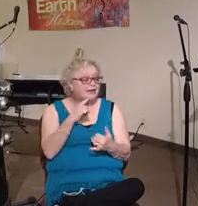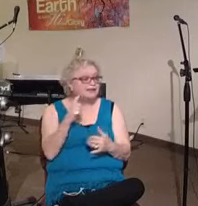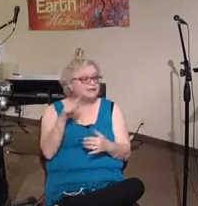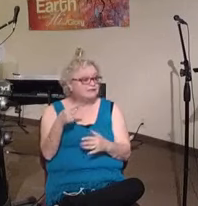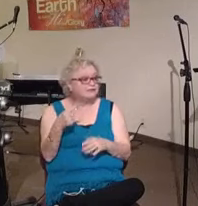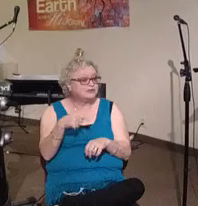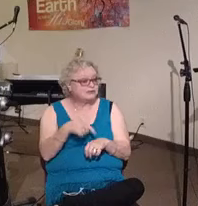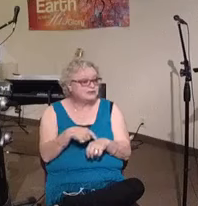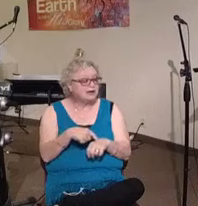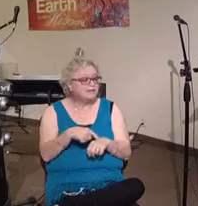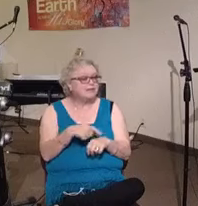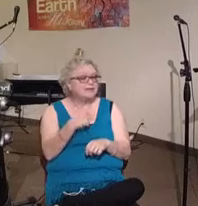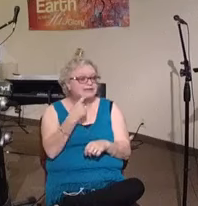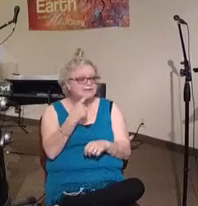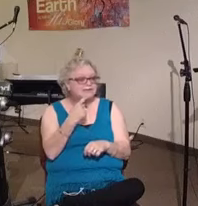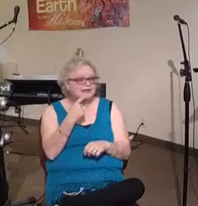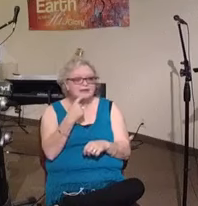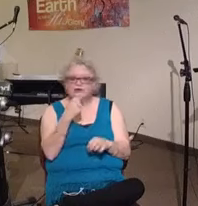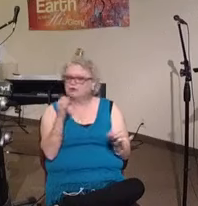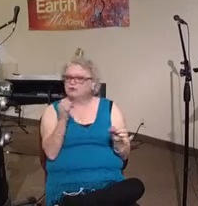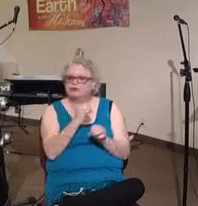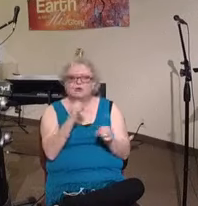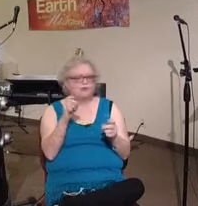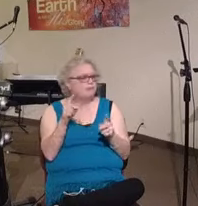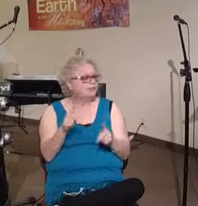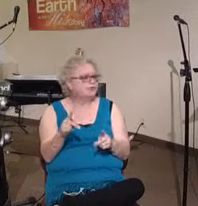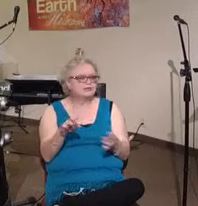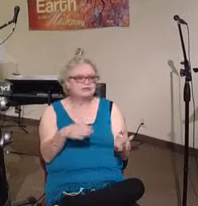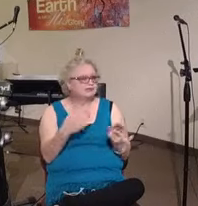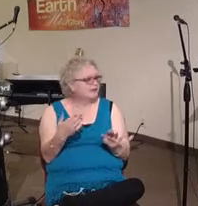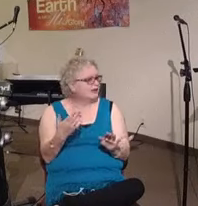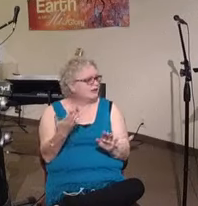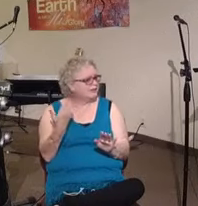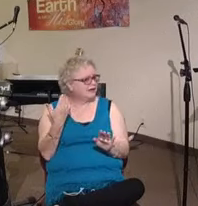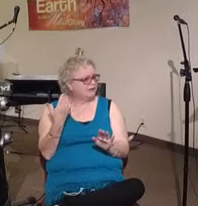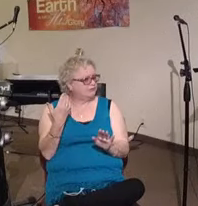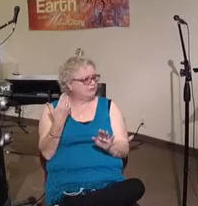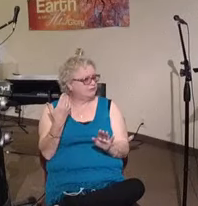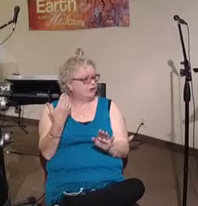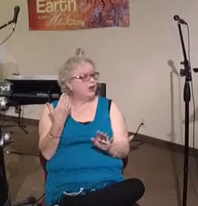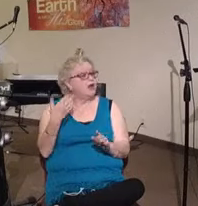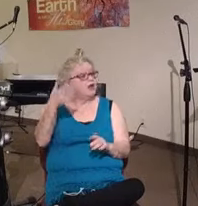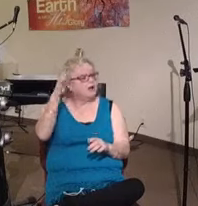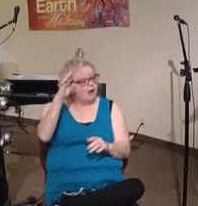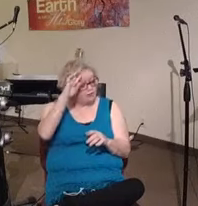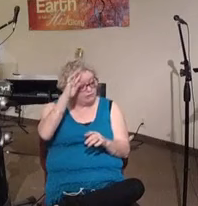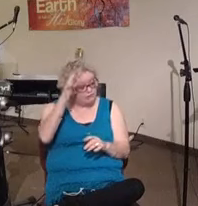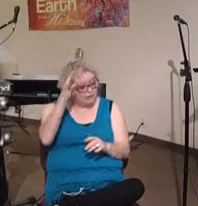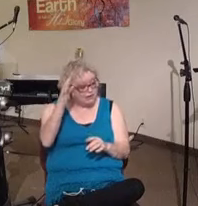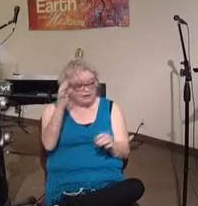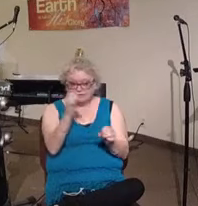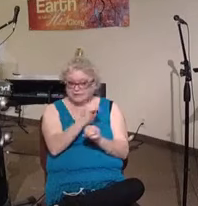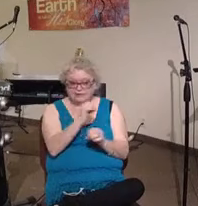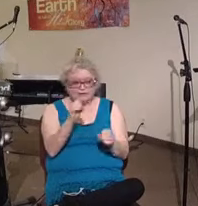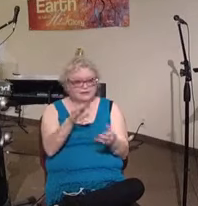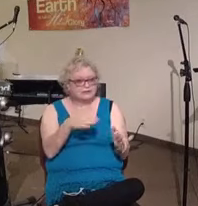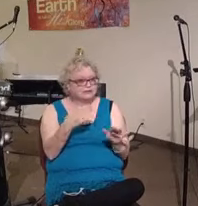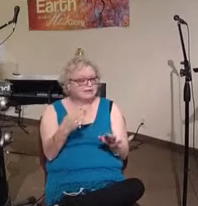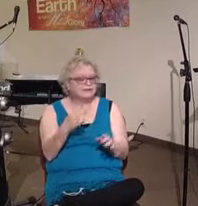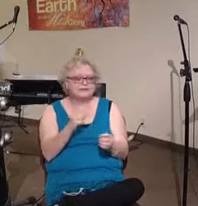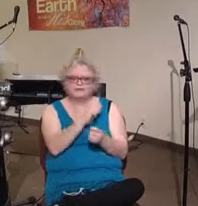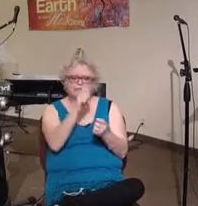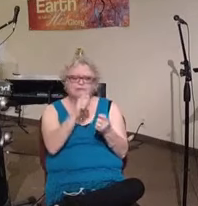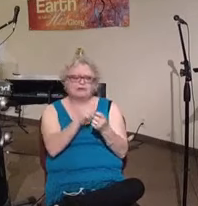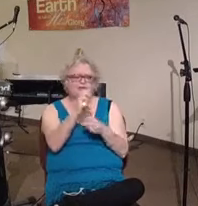Now that's the first time that that's been mentioned. Nobody has died thus far. Do you understand? God created and nothing had died. It was a